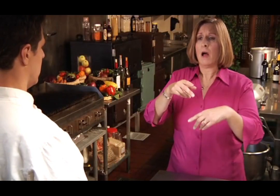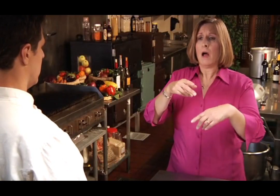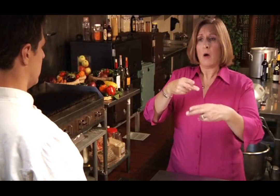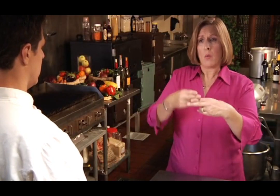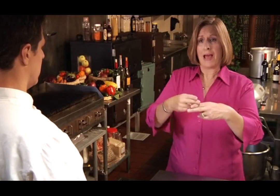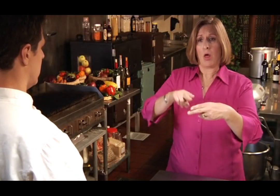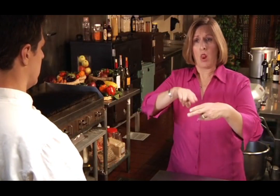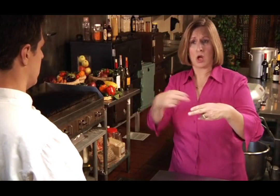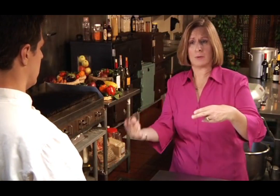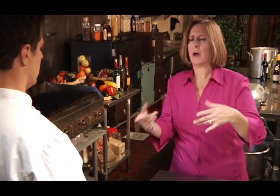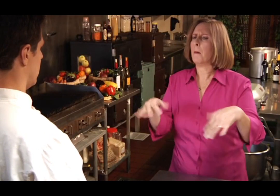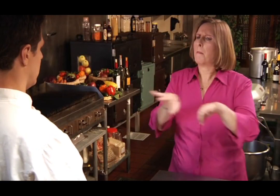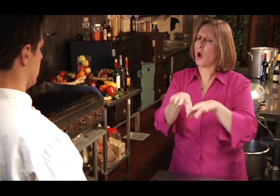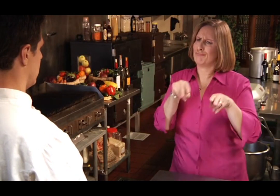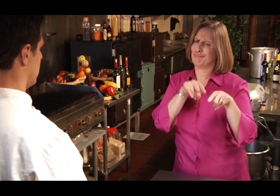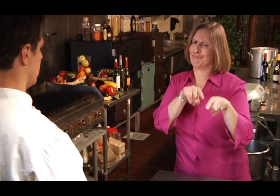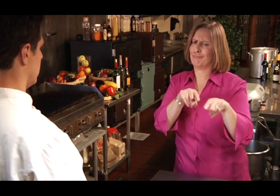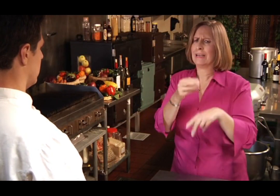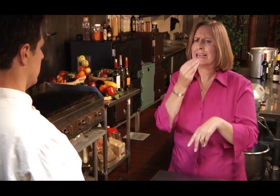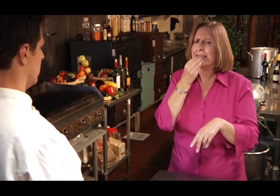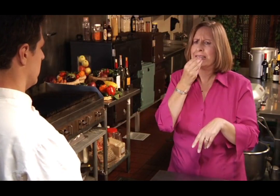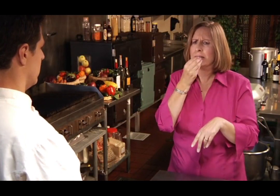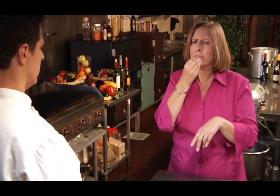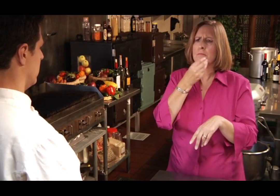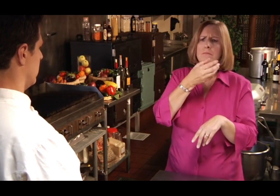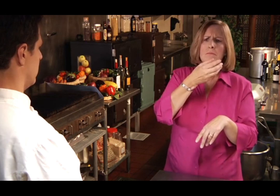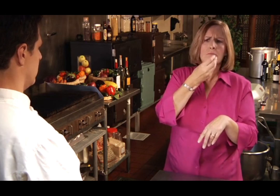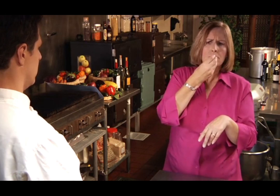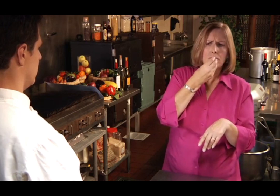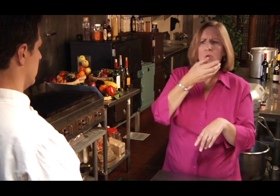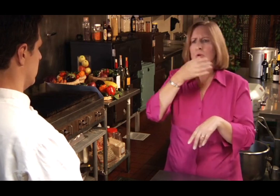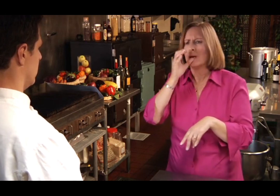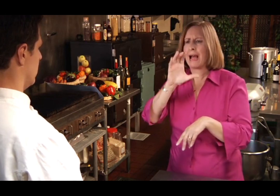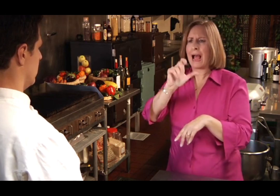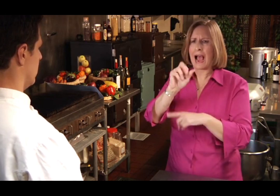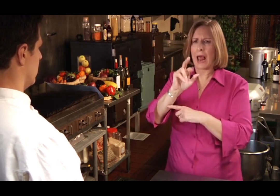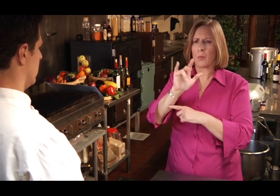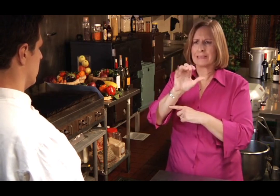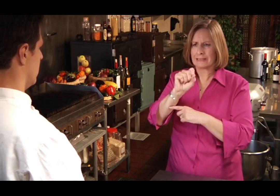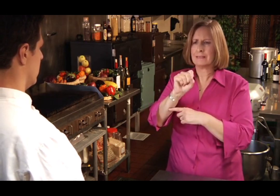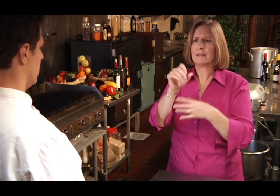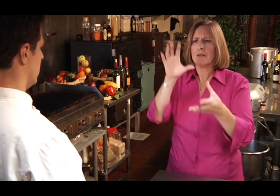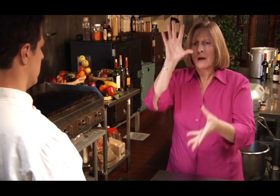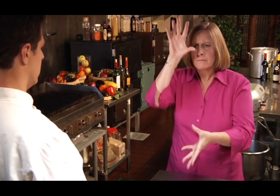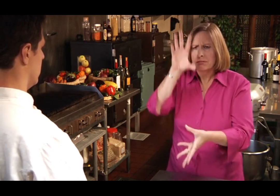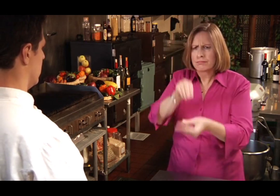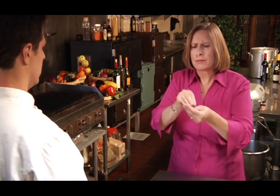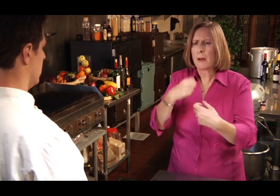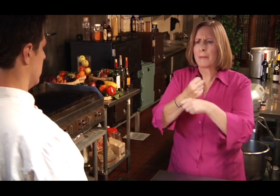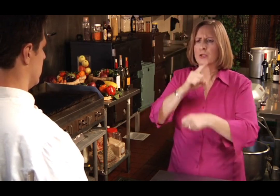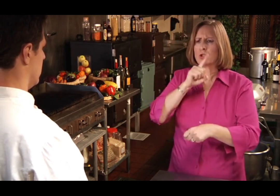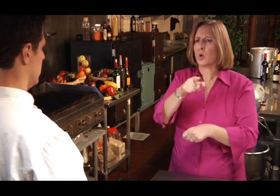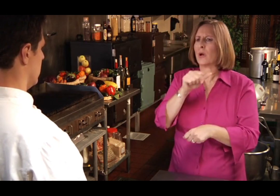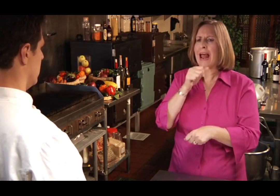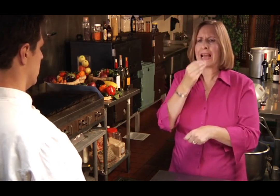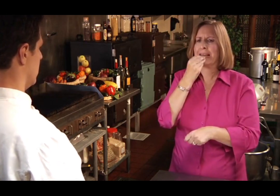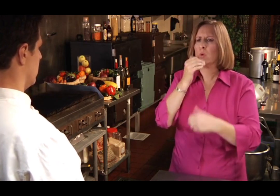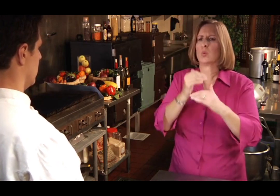Especially for weight loss, it is important to monitor the total number of calories in everything you eat and drink to make sure you are not